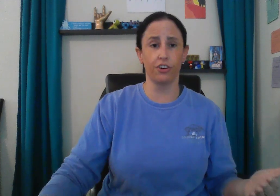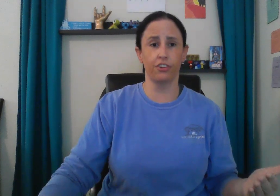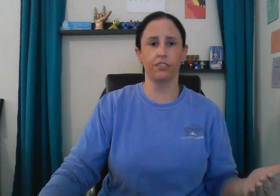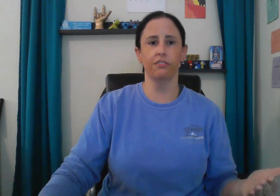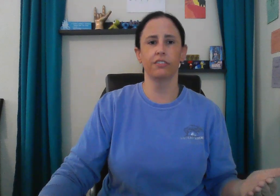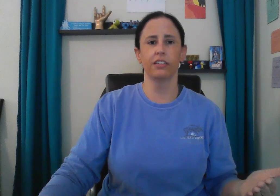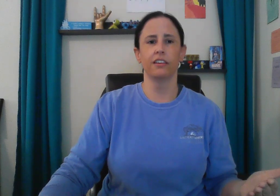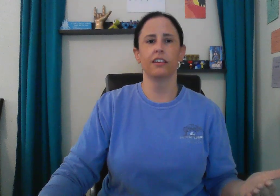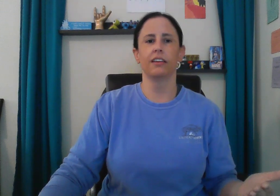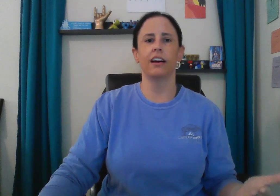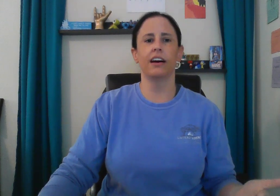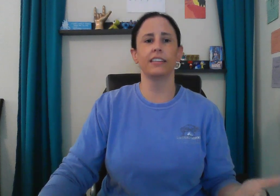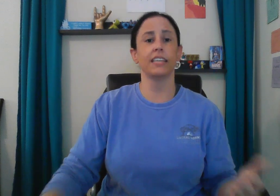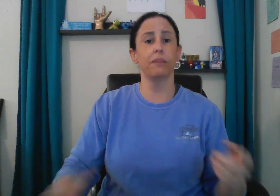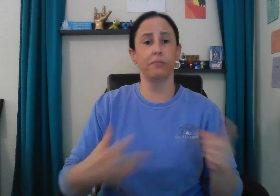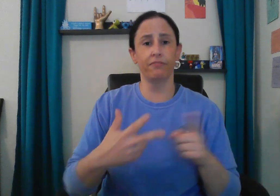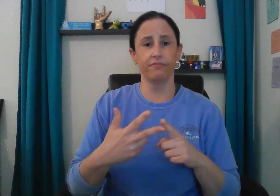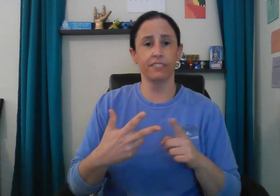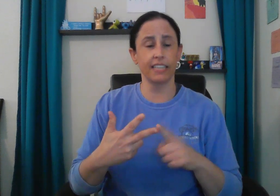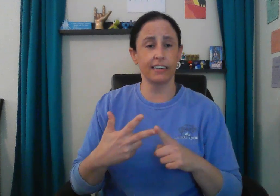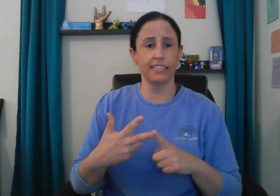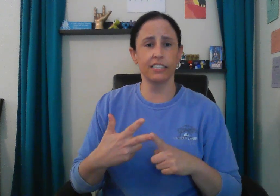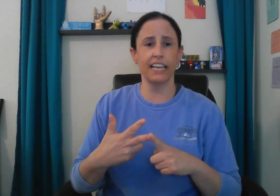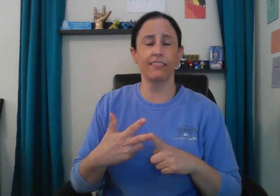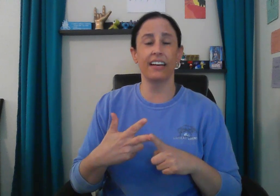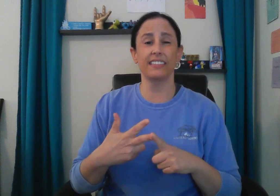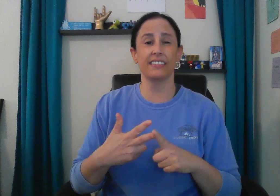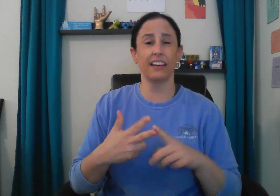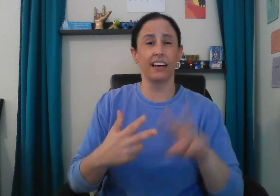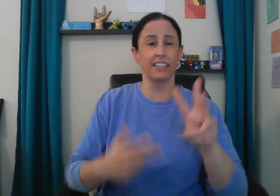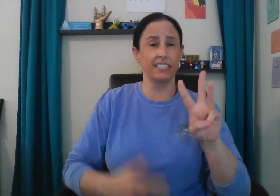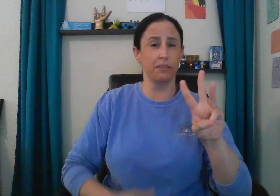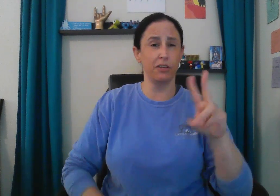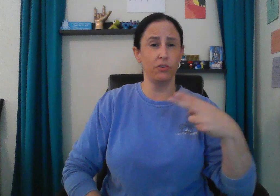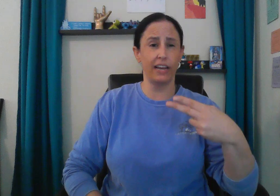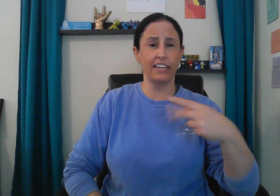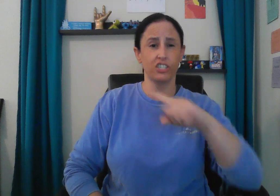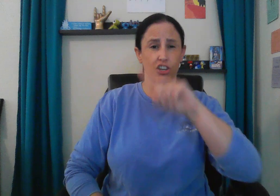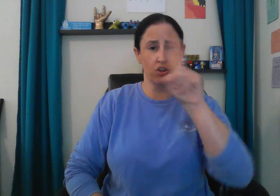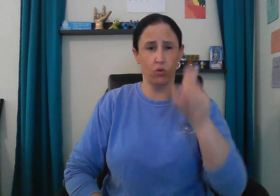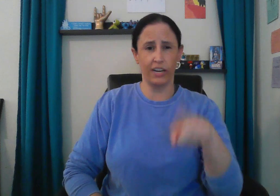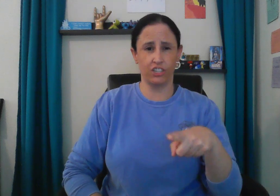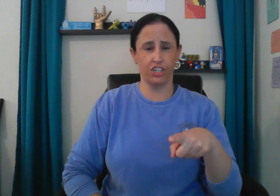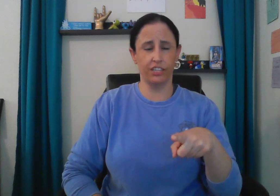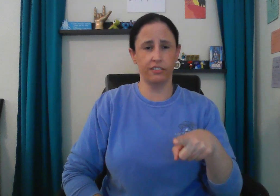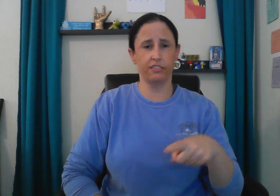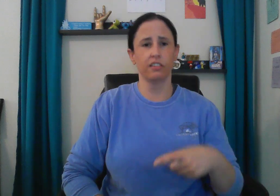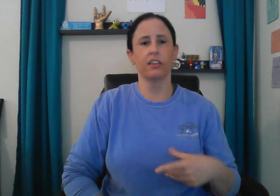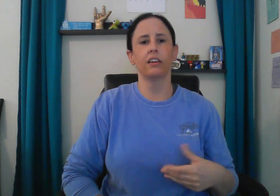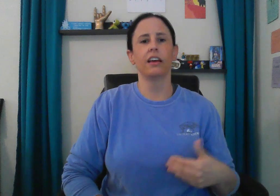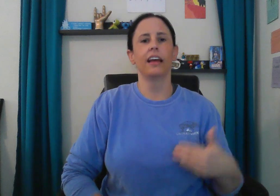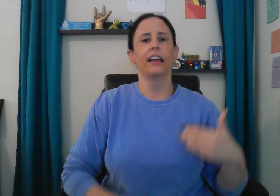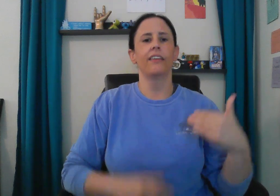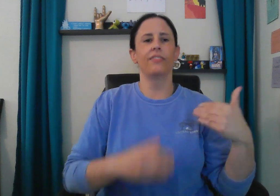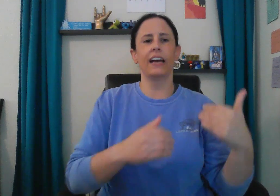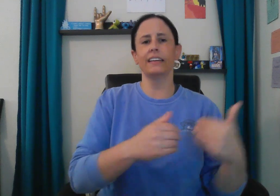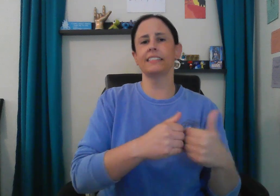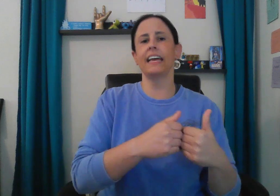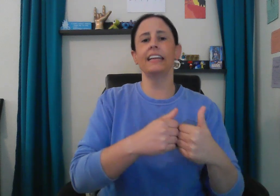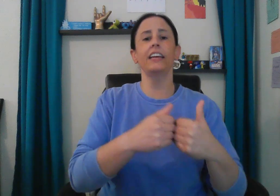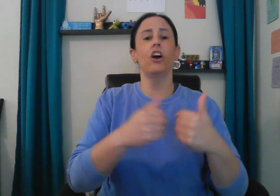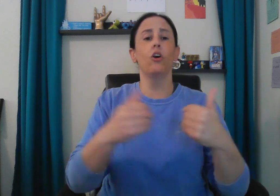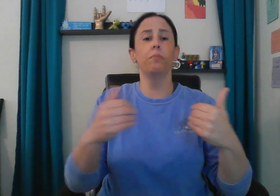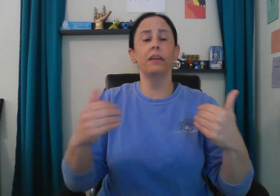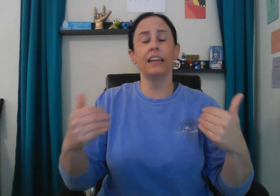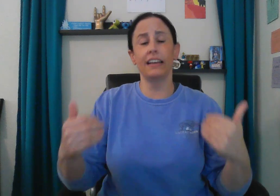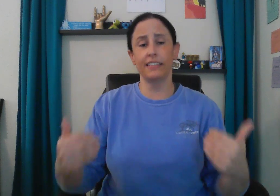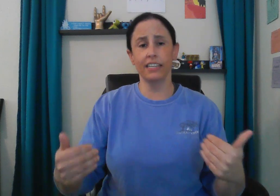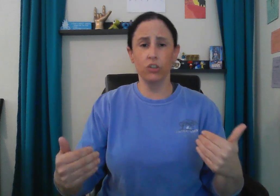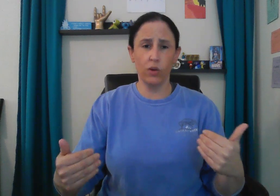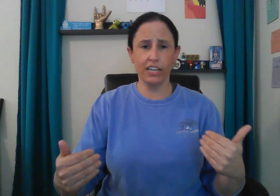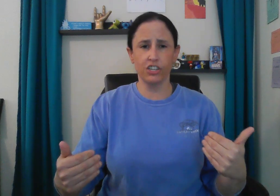third type of sentence, and that's WH questions. That is any open-ended